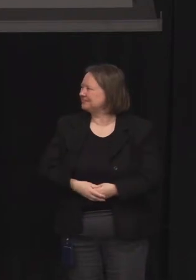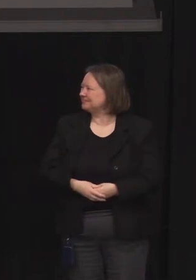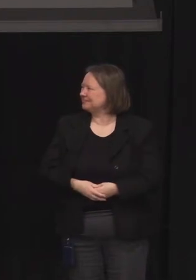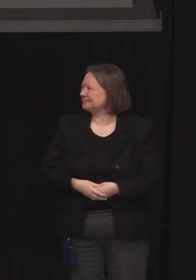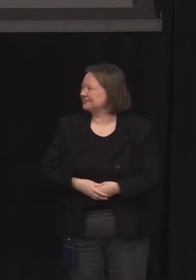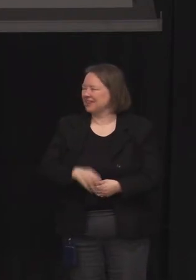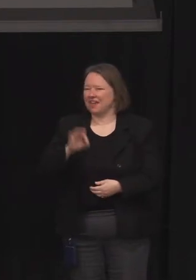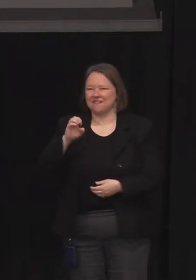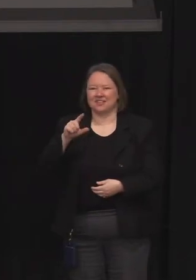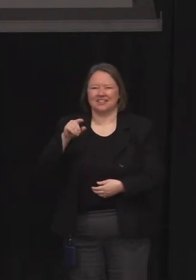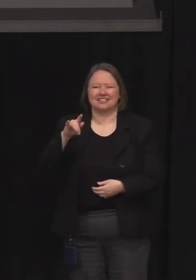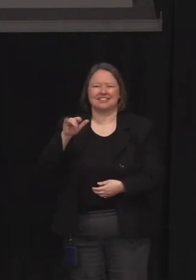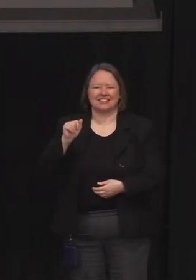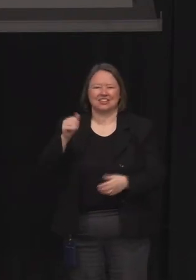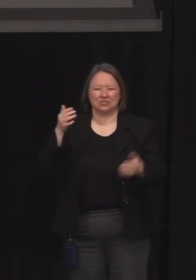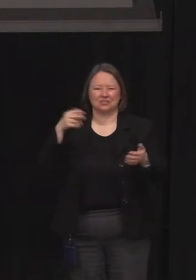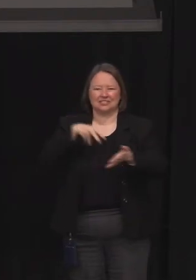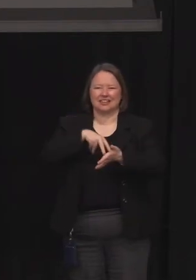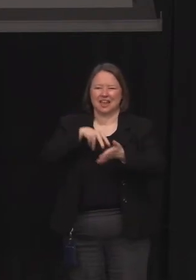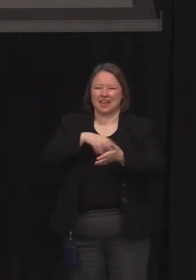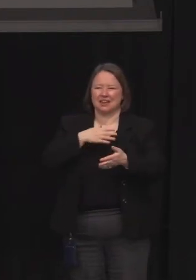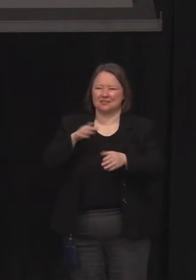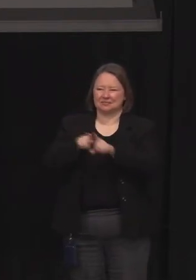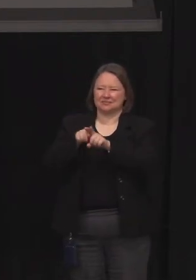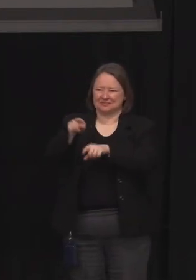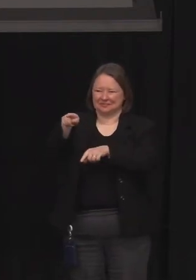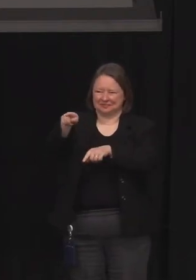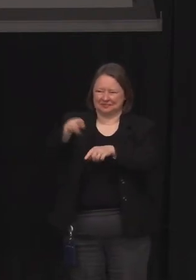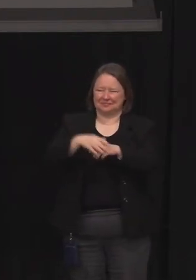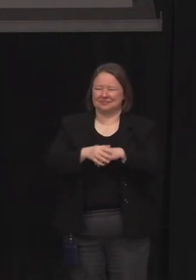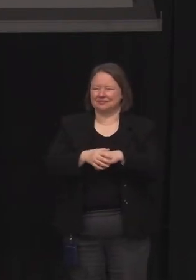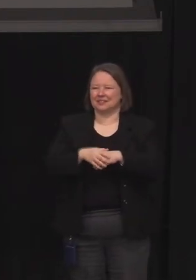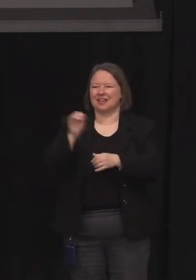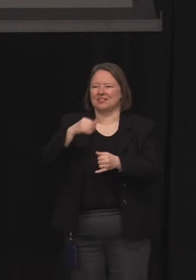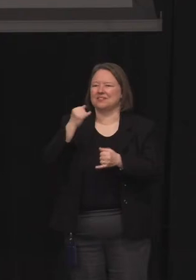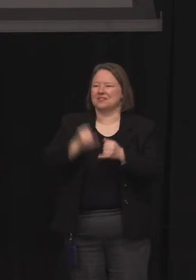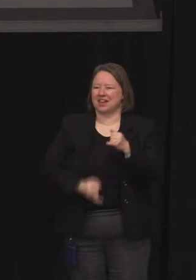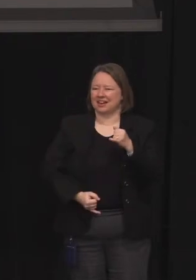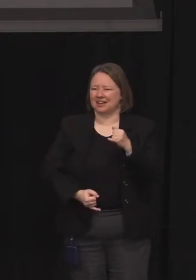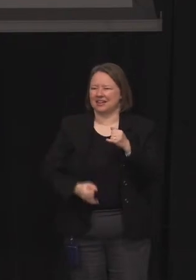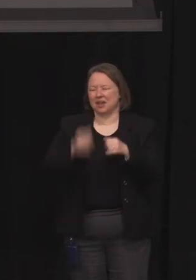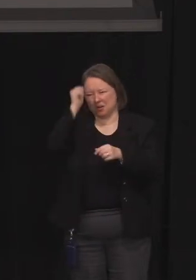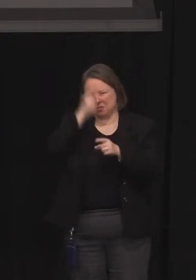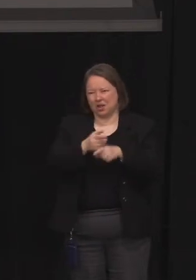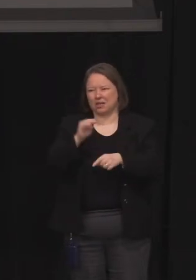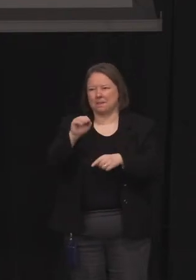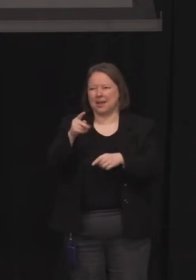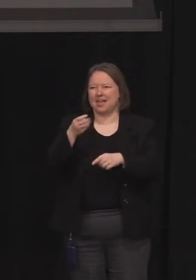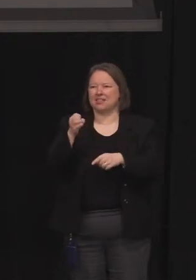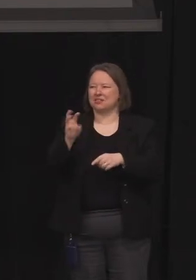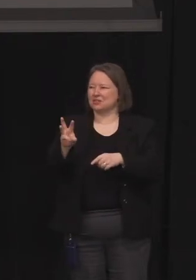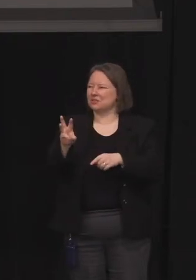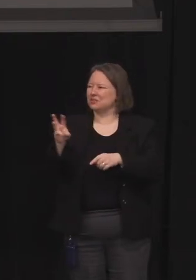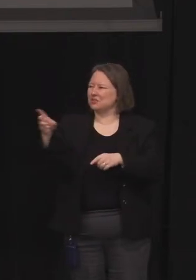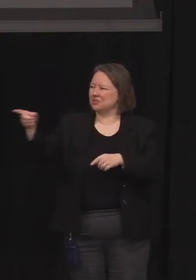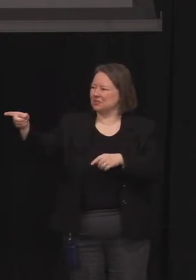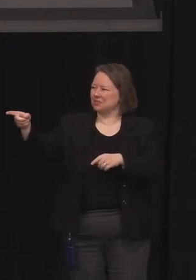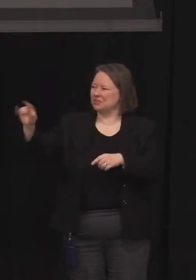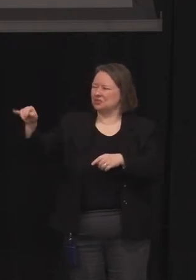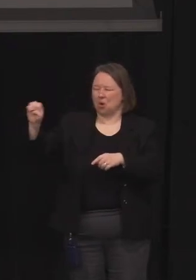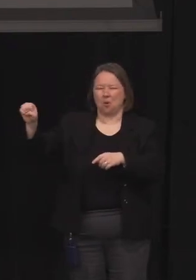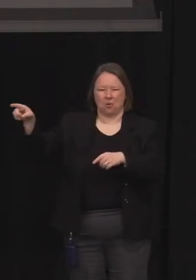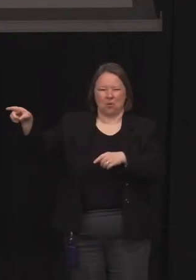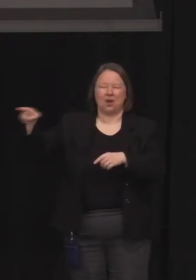Lindsay, can you stand as well? And last but not least, Brother Matthews, Joe Matthews. I want to say,